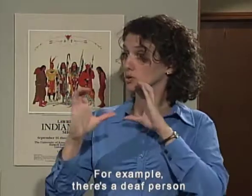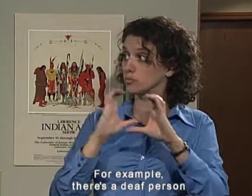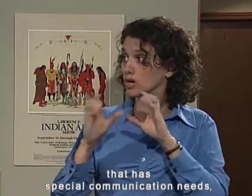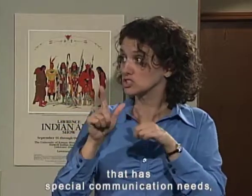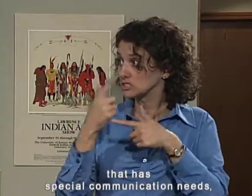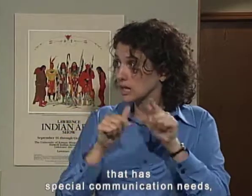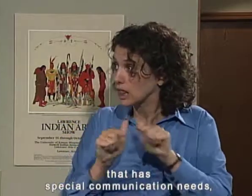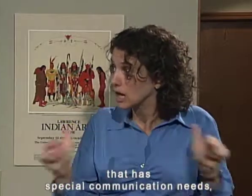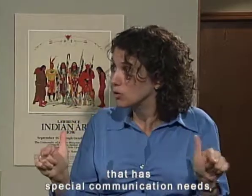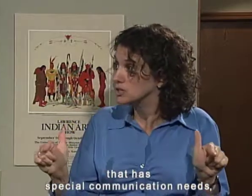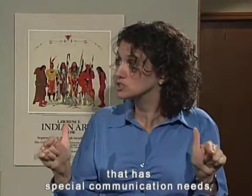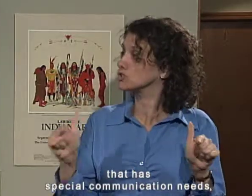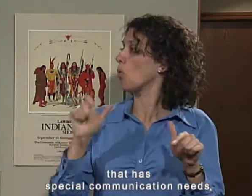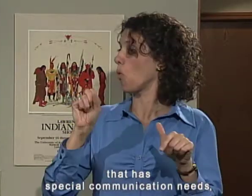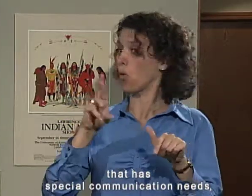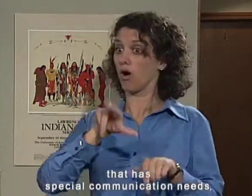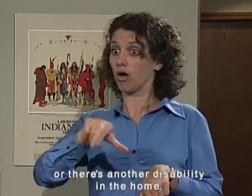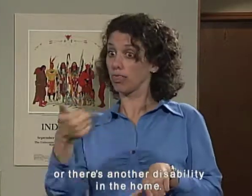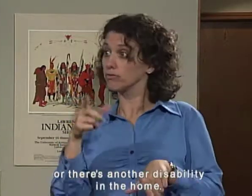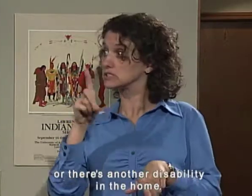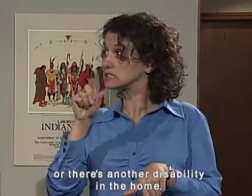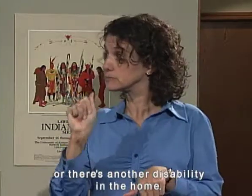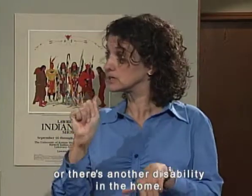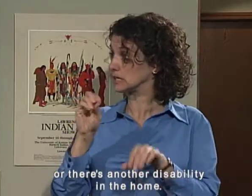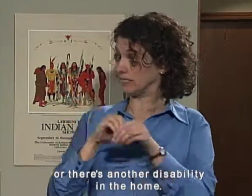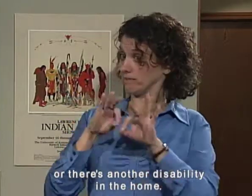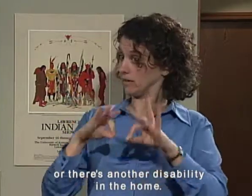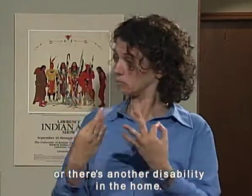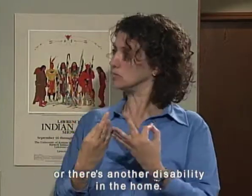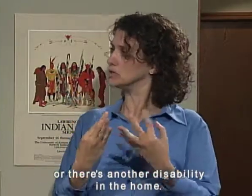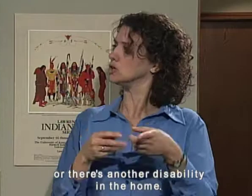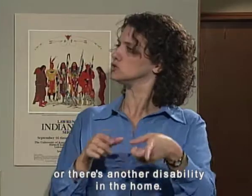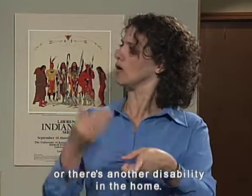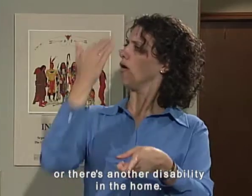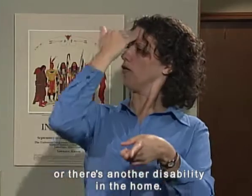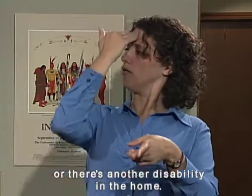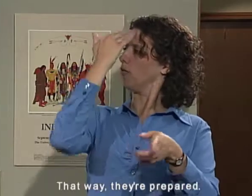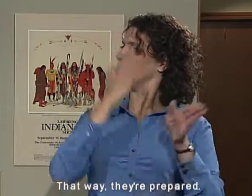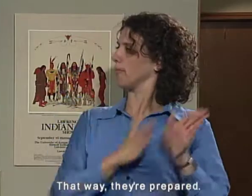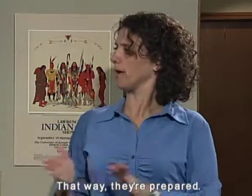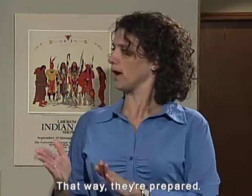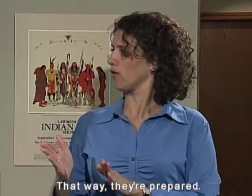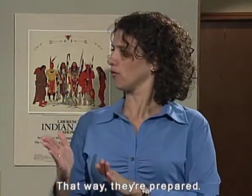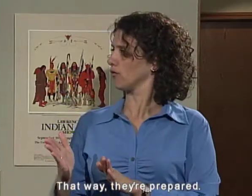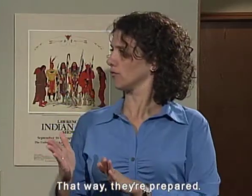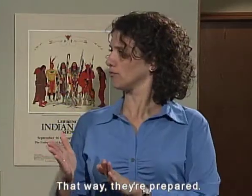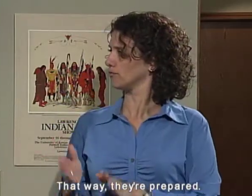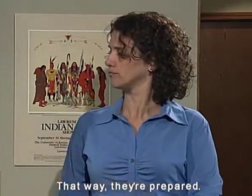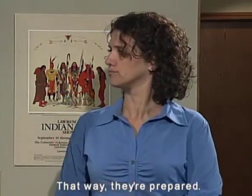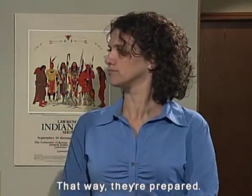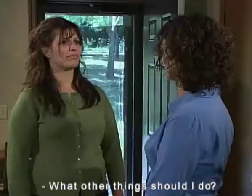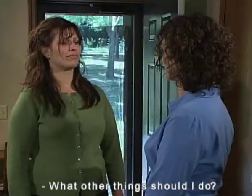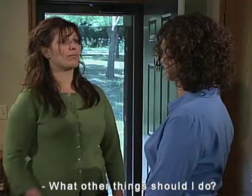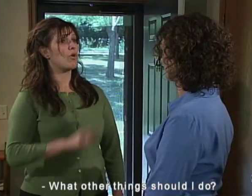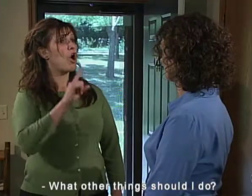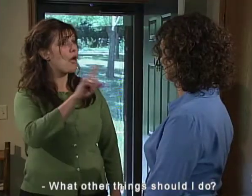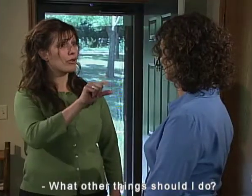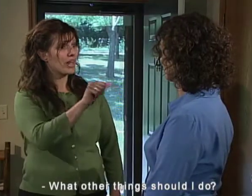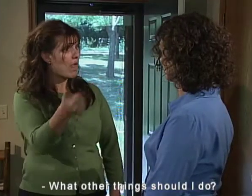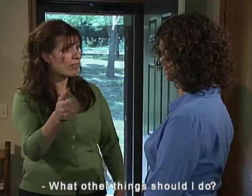has special communication needs, or there's another disability in the home. That way they're prepared. What other things should